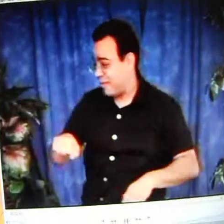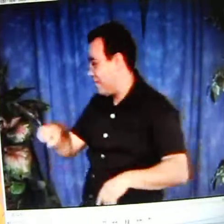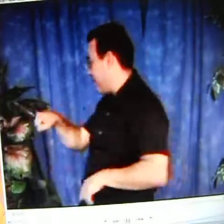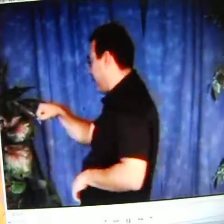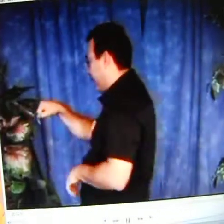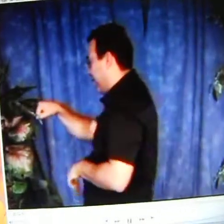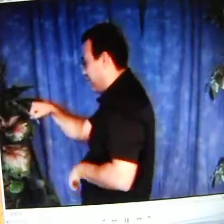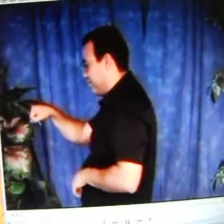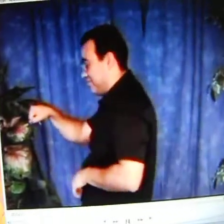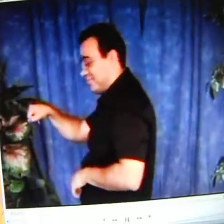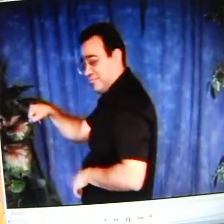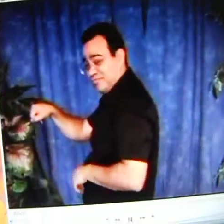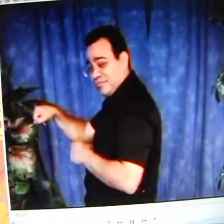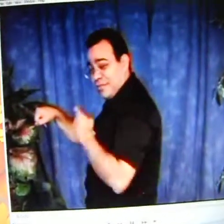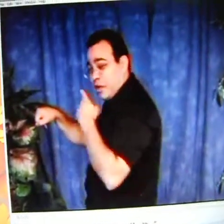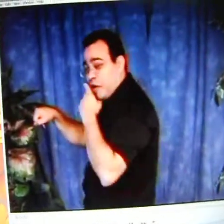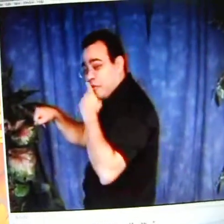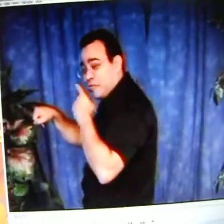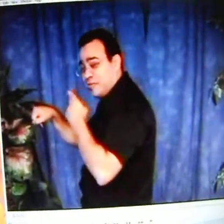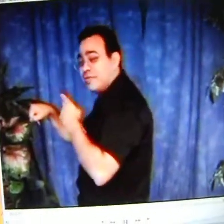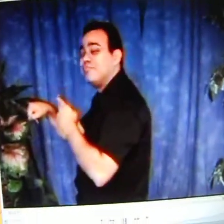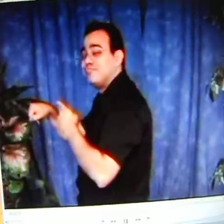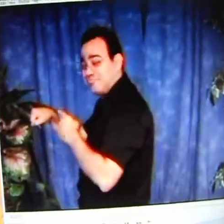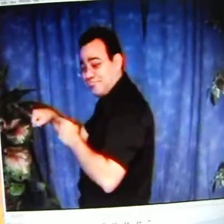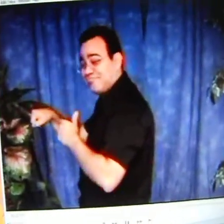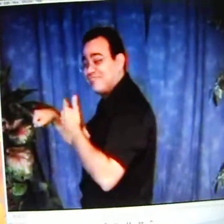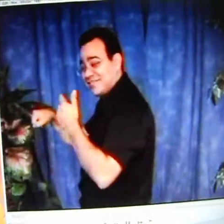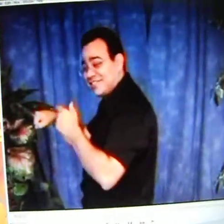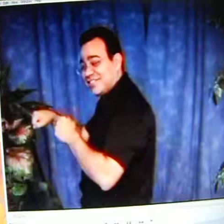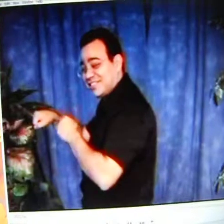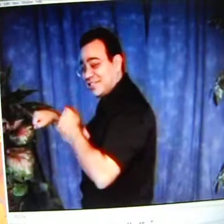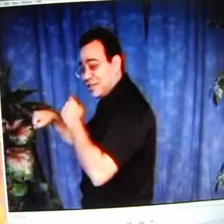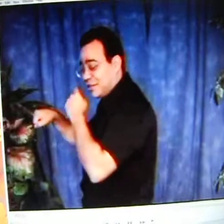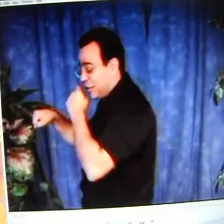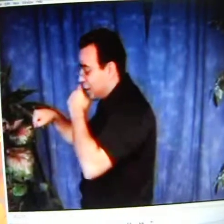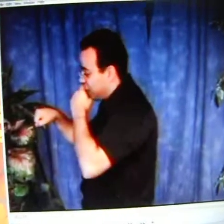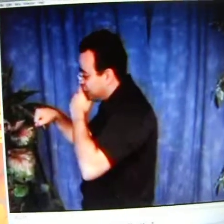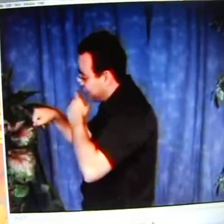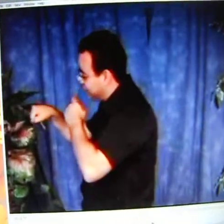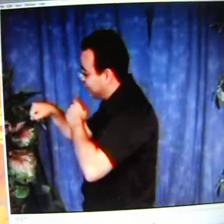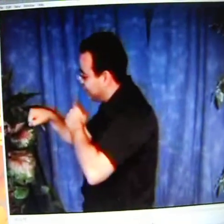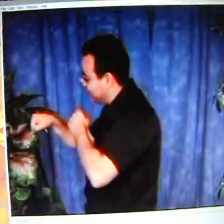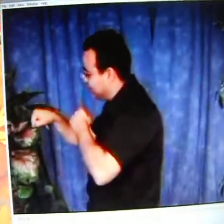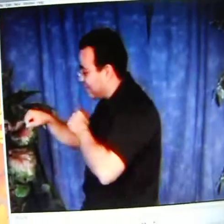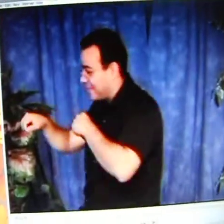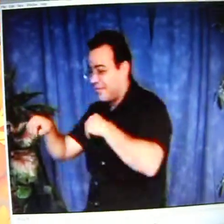He's this big old guy, with a mustache. He kind of looked at us as we drove by and gave us a what's up nod.